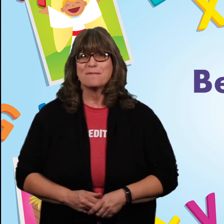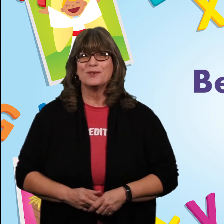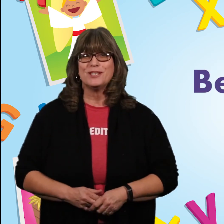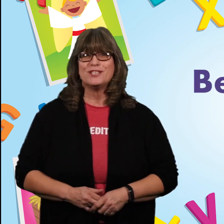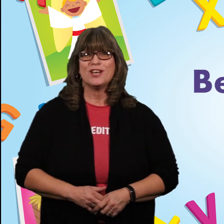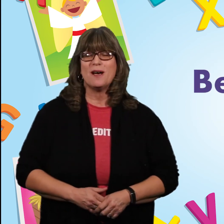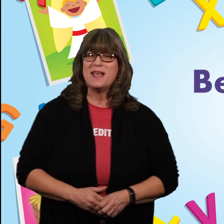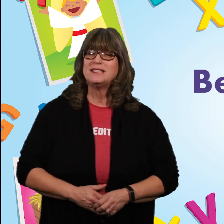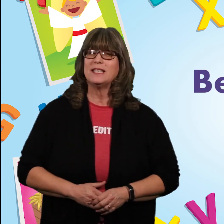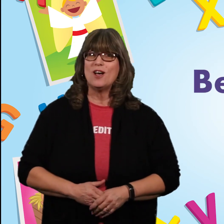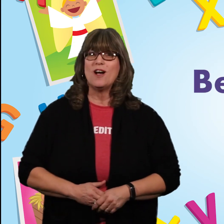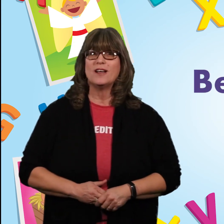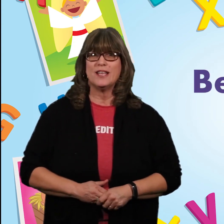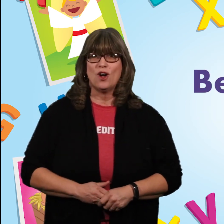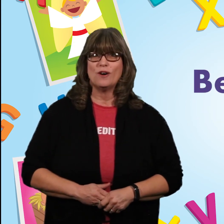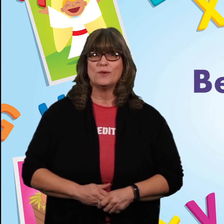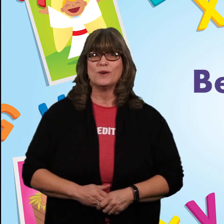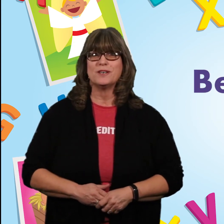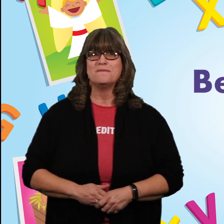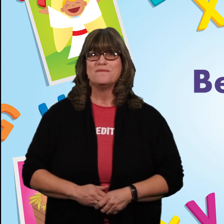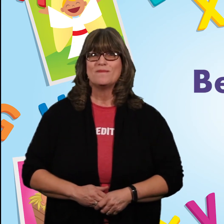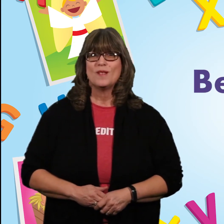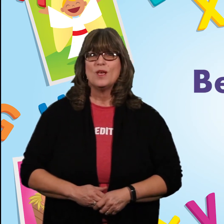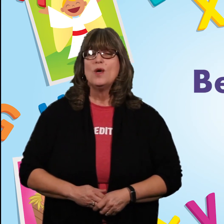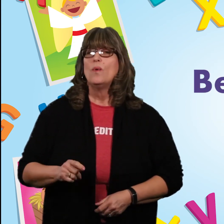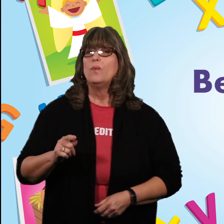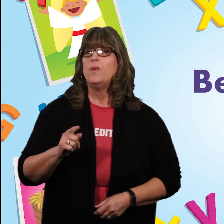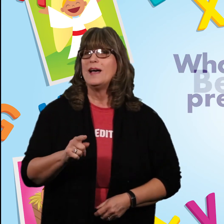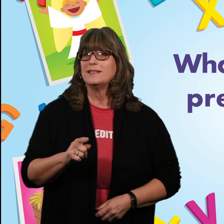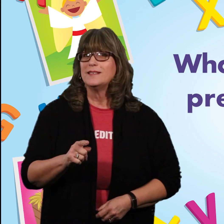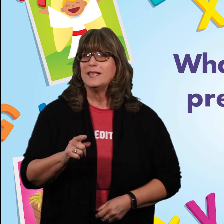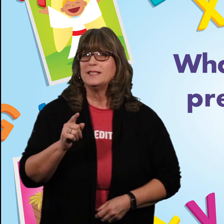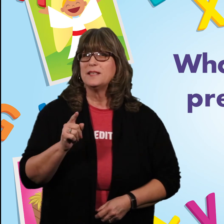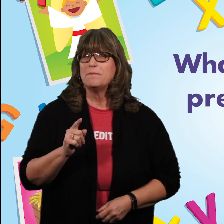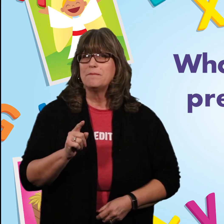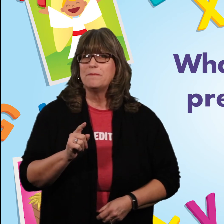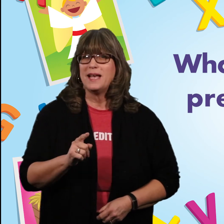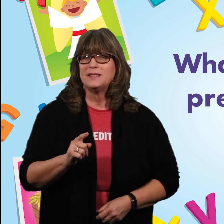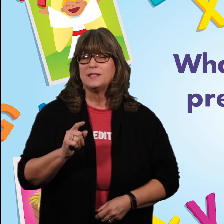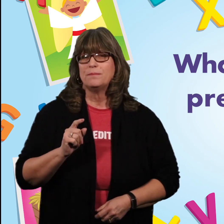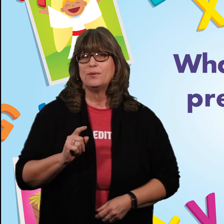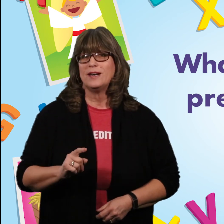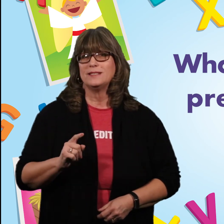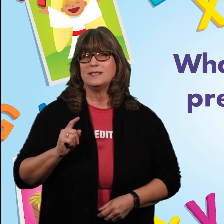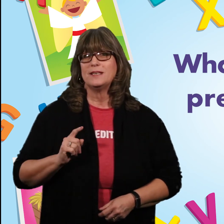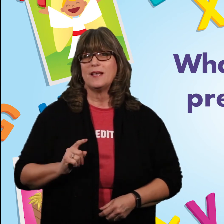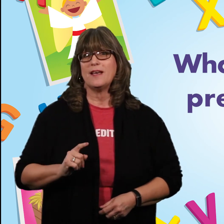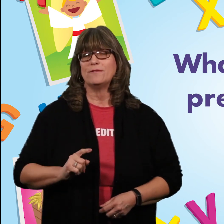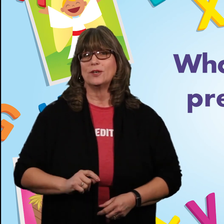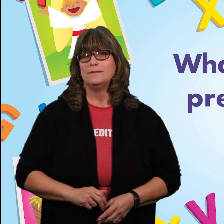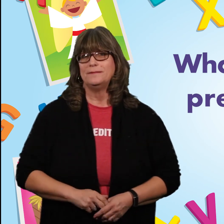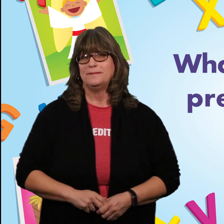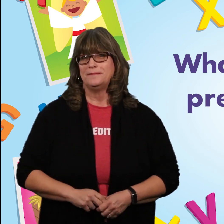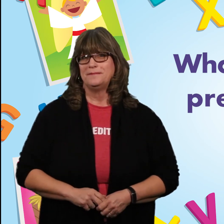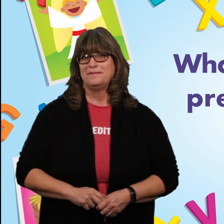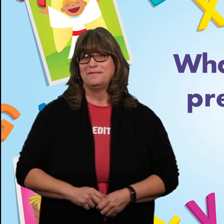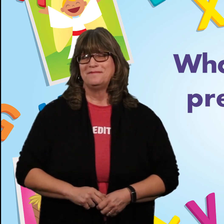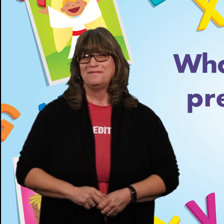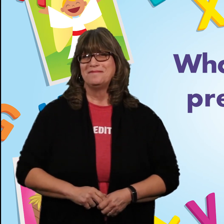Bethlehem Good job That's a long and hard word What is the best present ever?